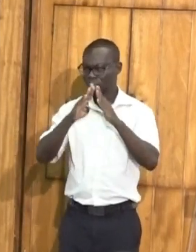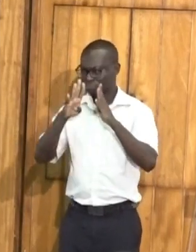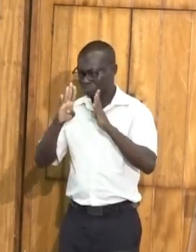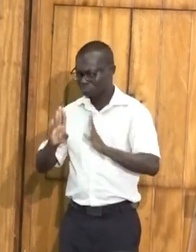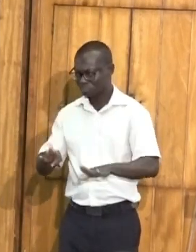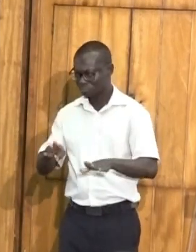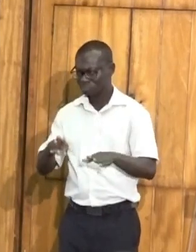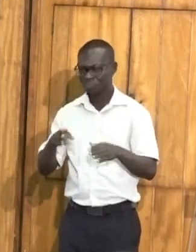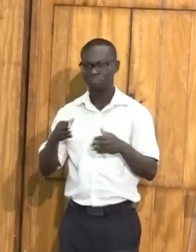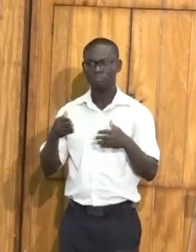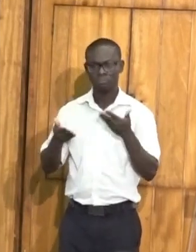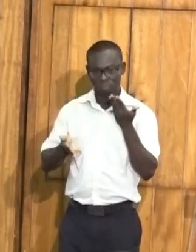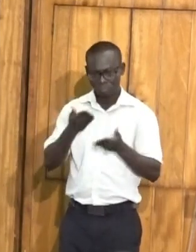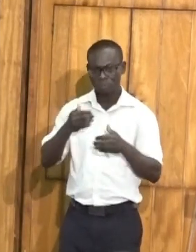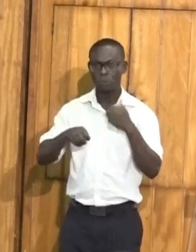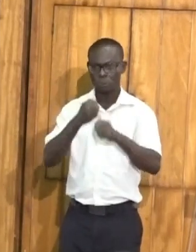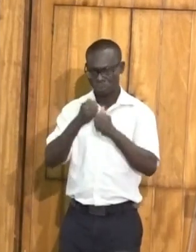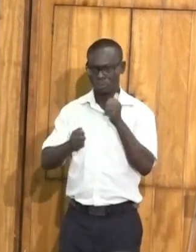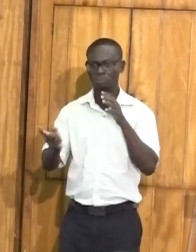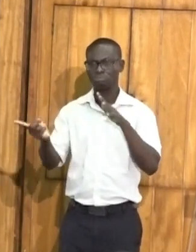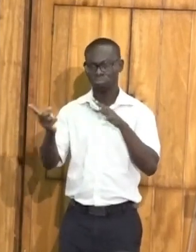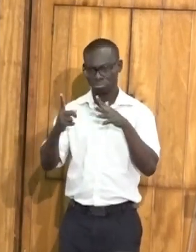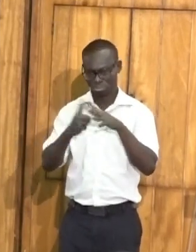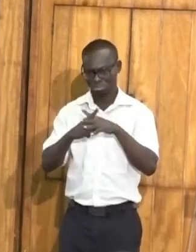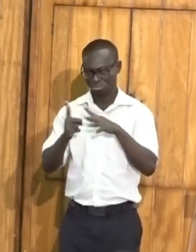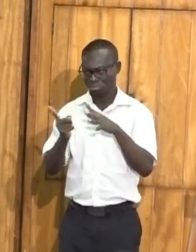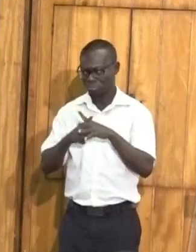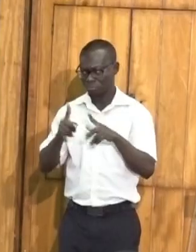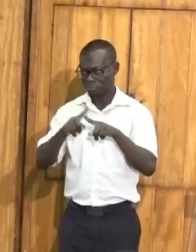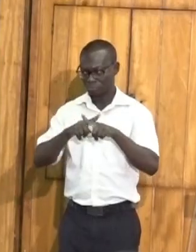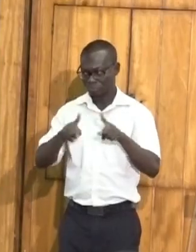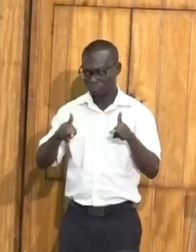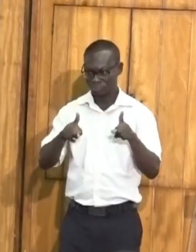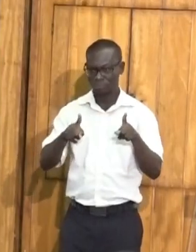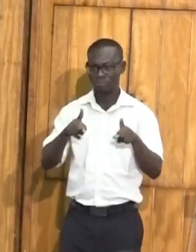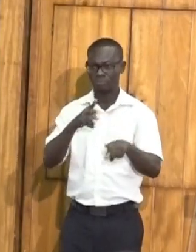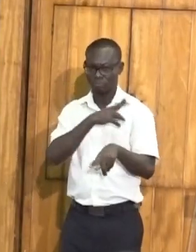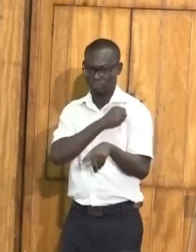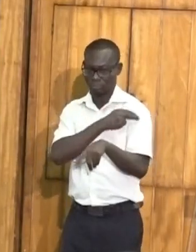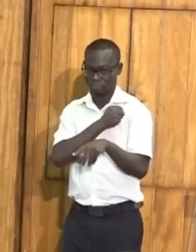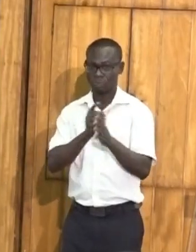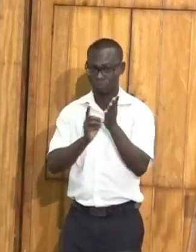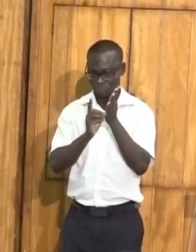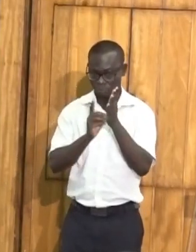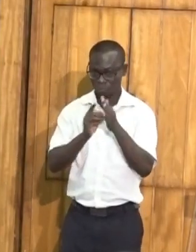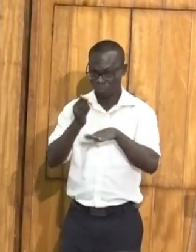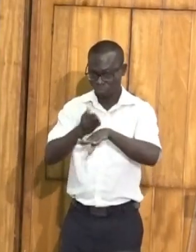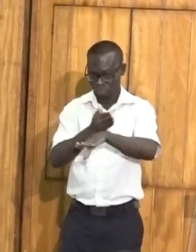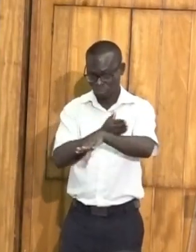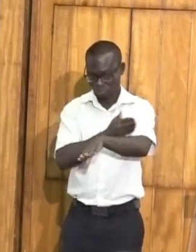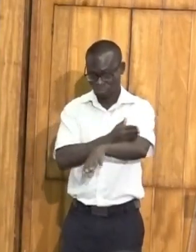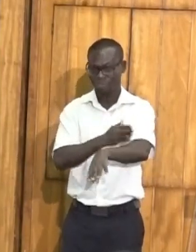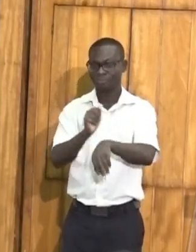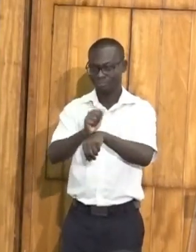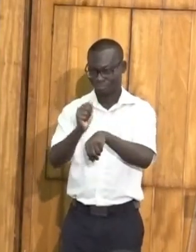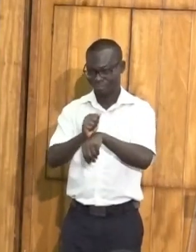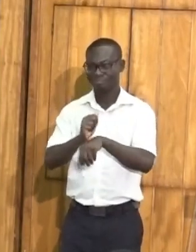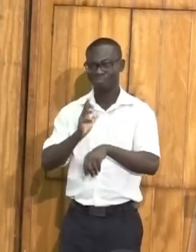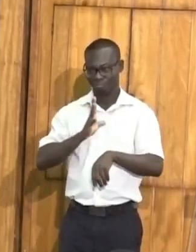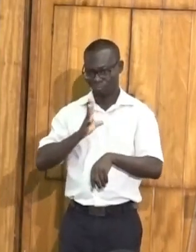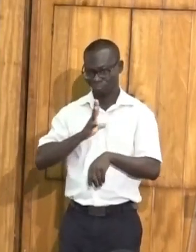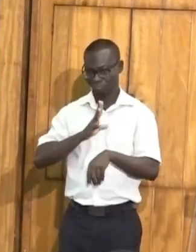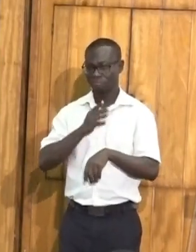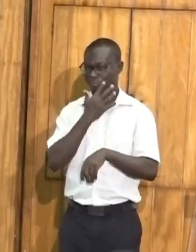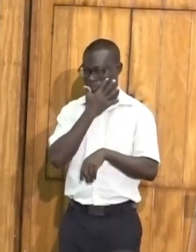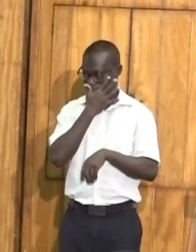going to suffer the consequences. But if the outcomes in the facilities improves, it's also part of what the work that we've done in the